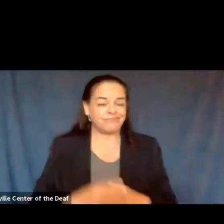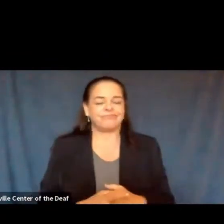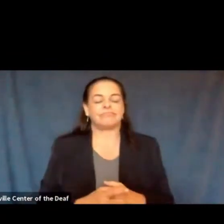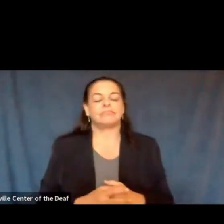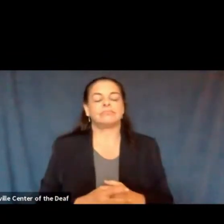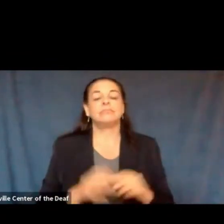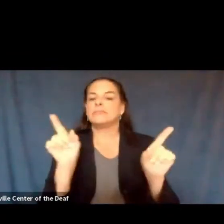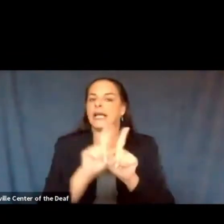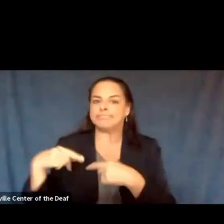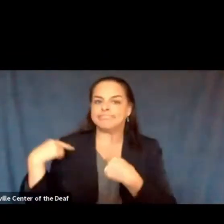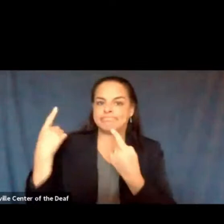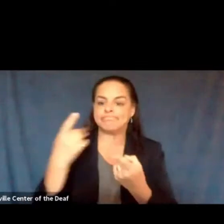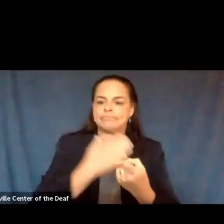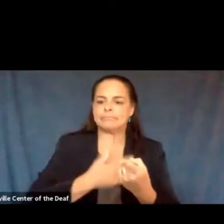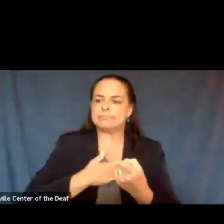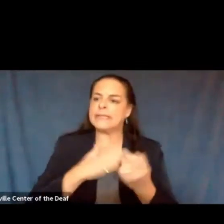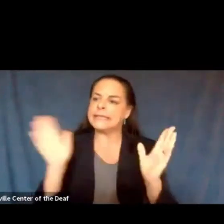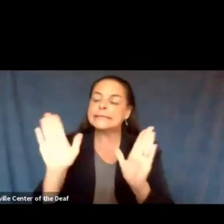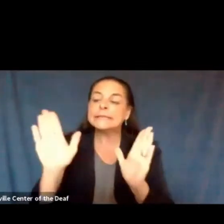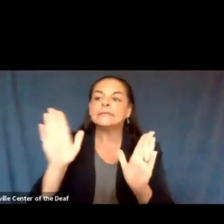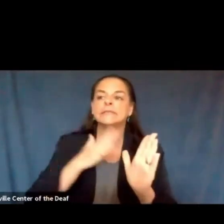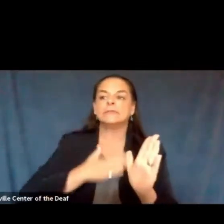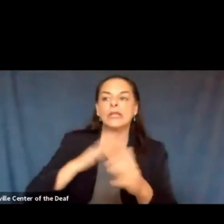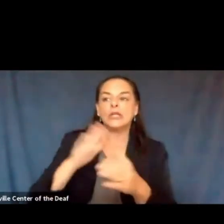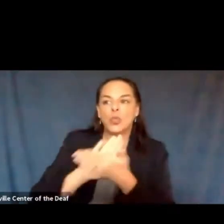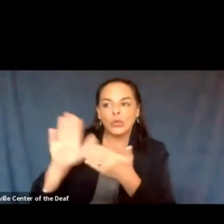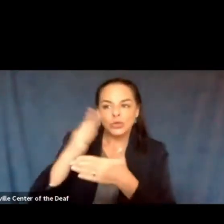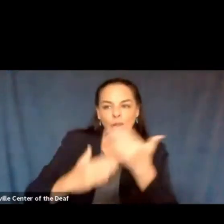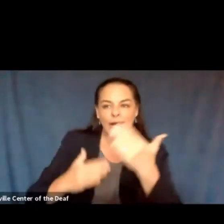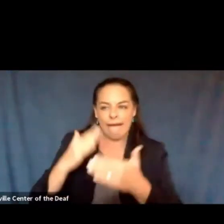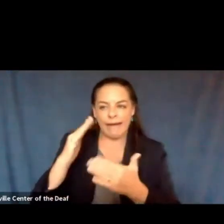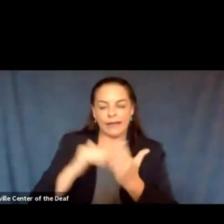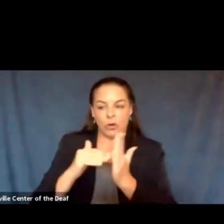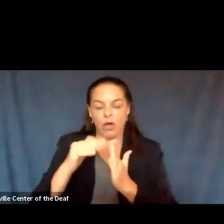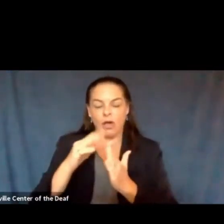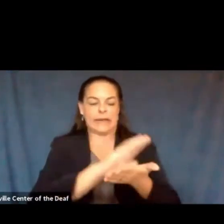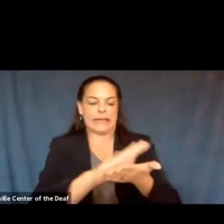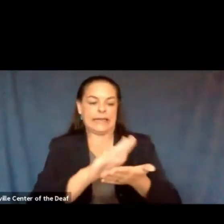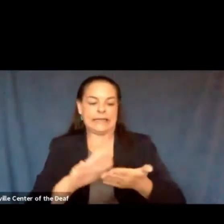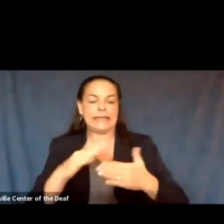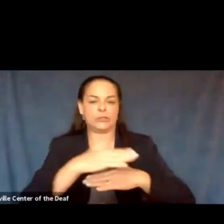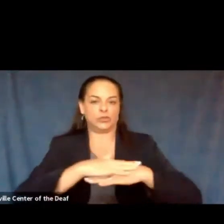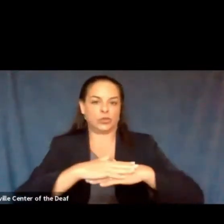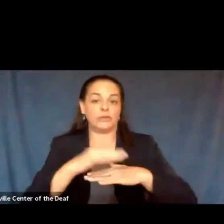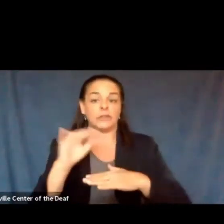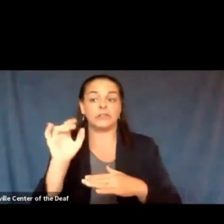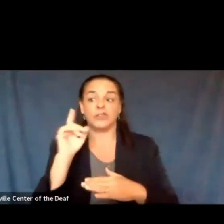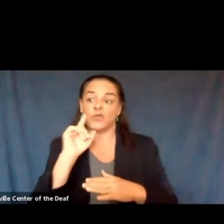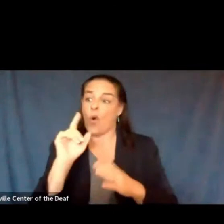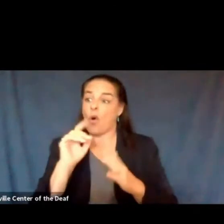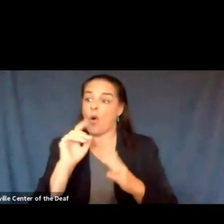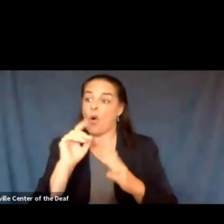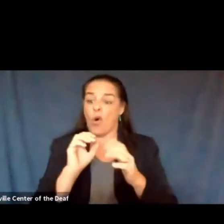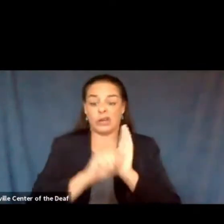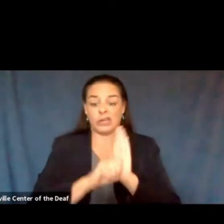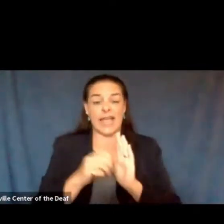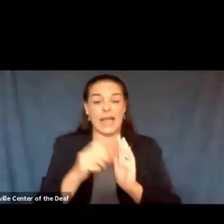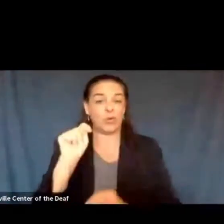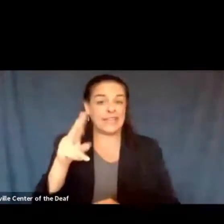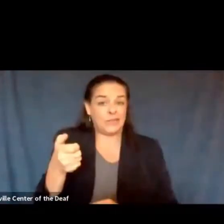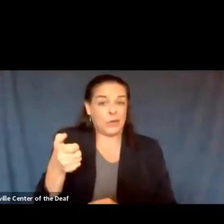As always, encourage folks to wash their hands regularly and disinfect commonly touched surfaces like the TV remote